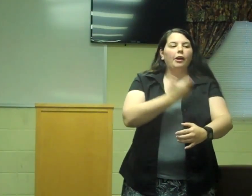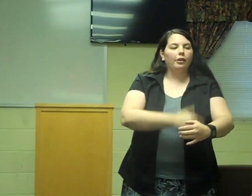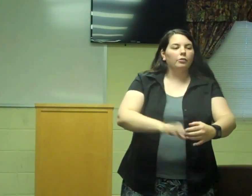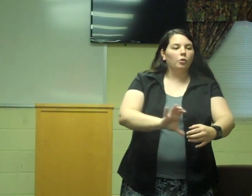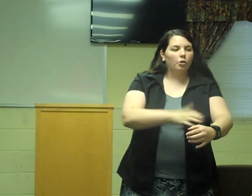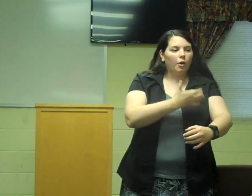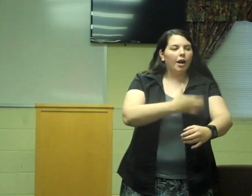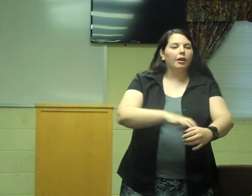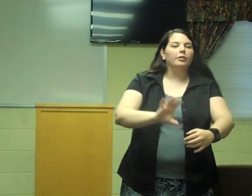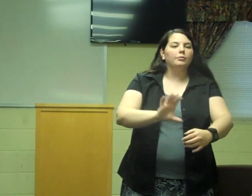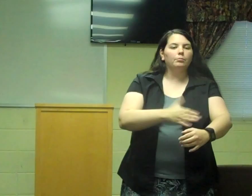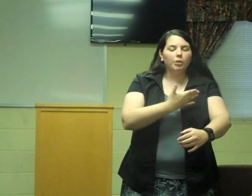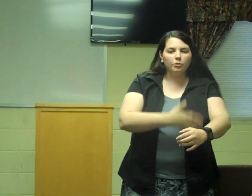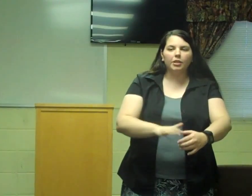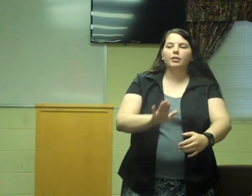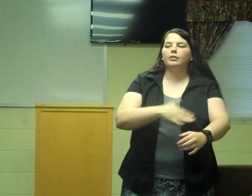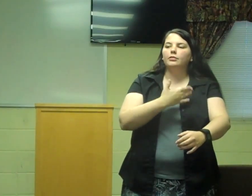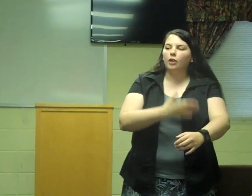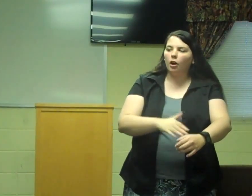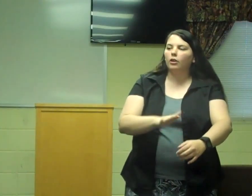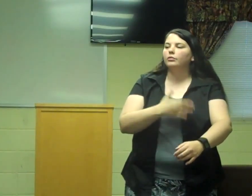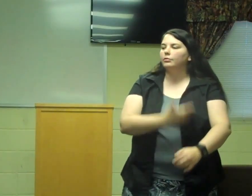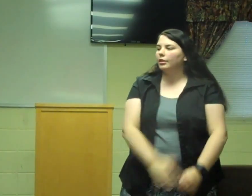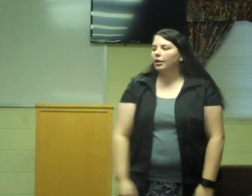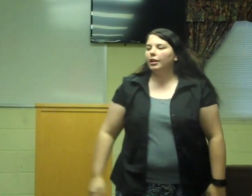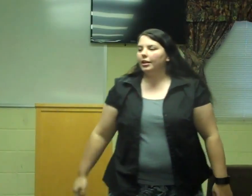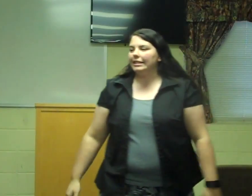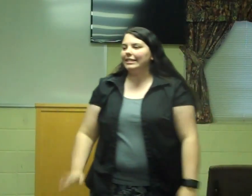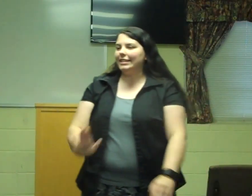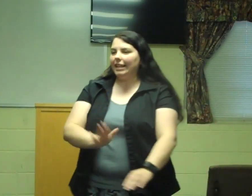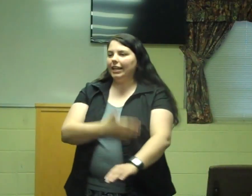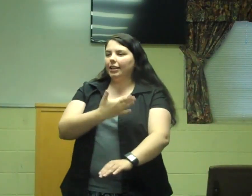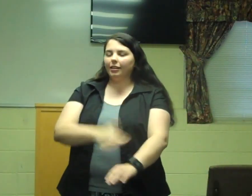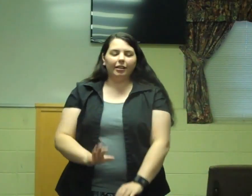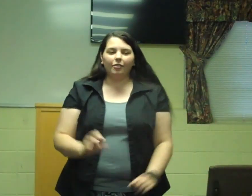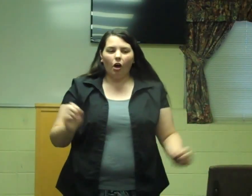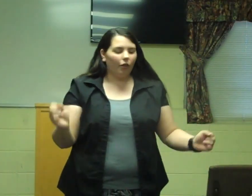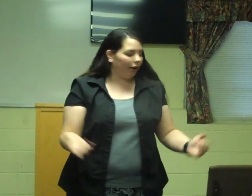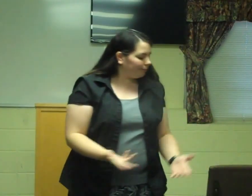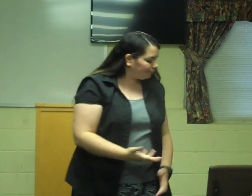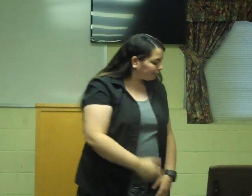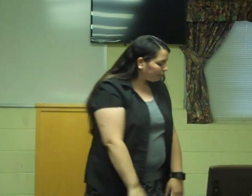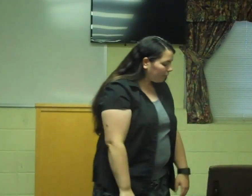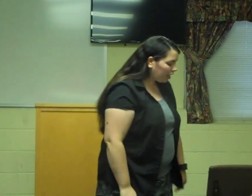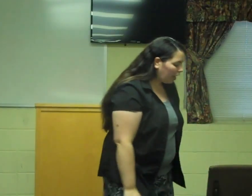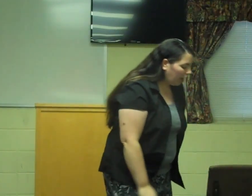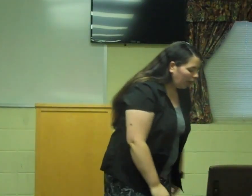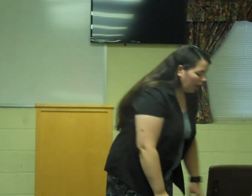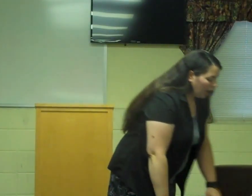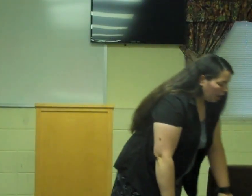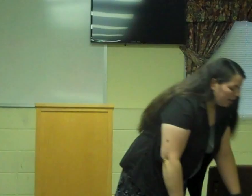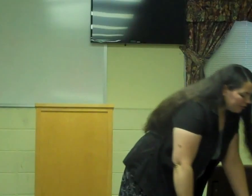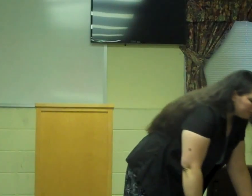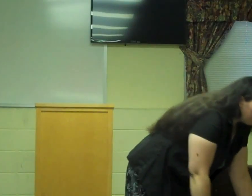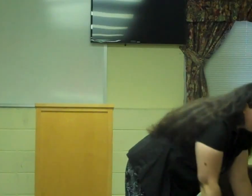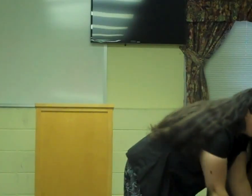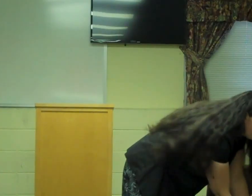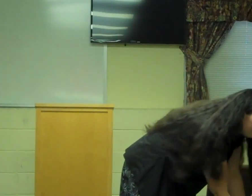choir, music, song, sing. It's all there. Alright, so